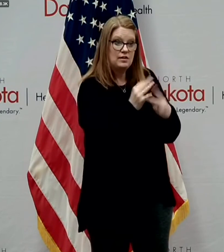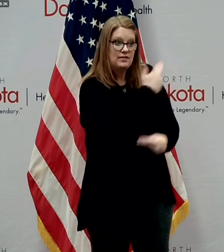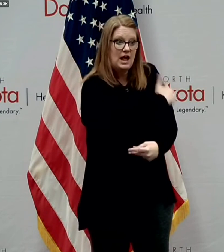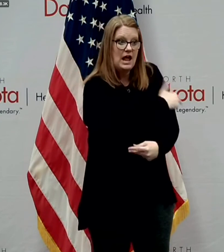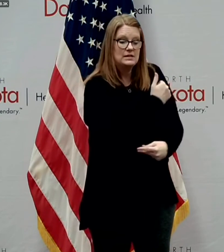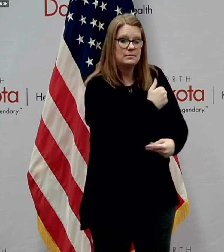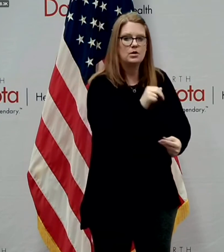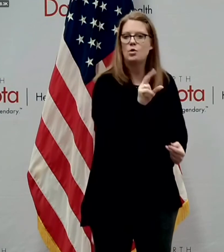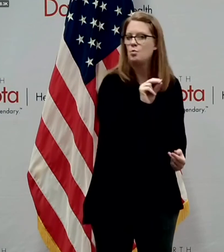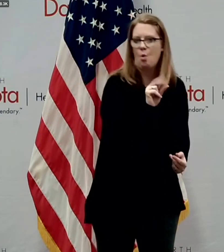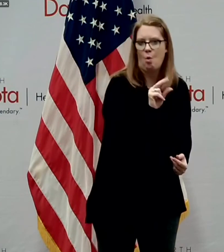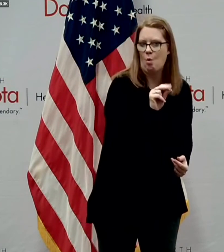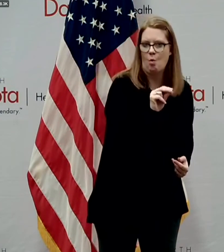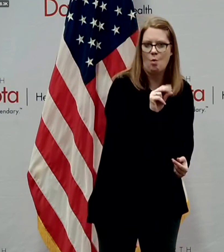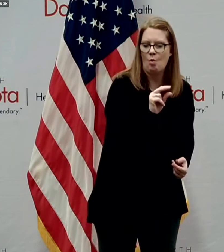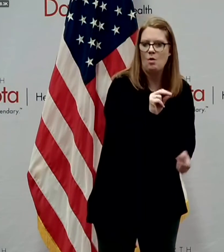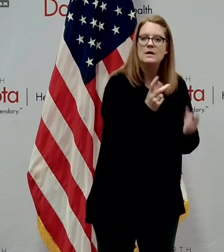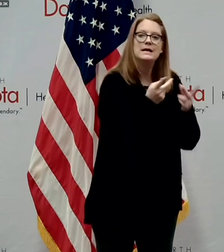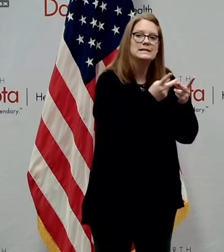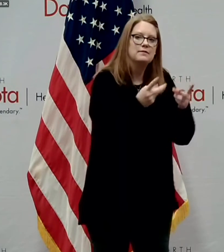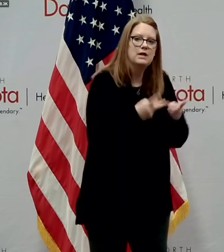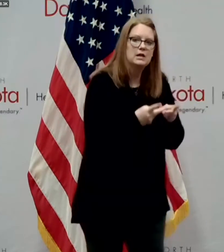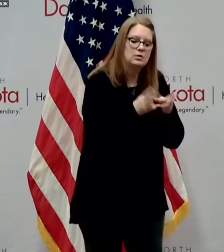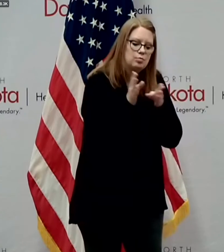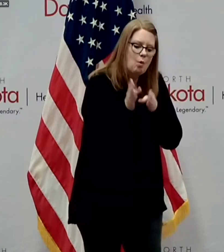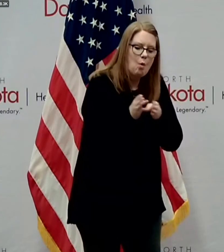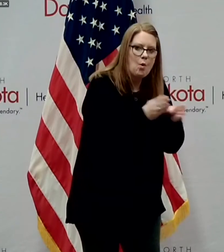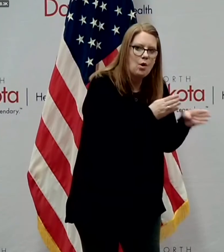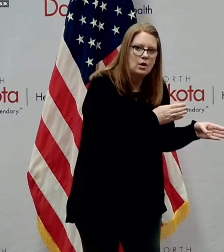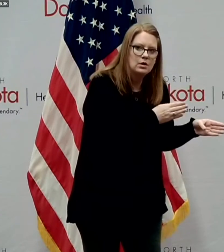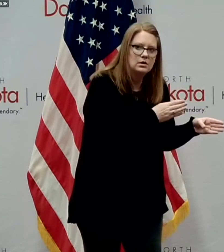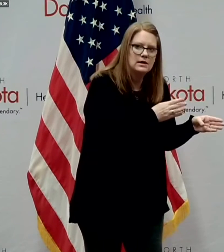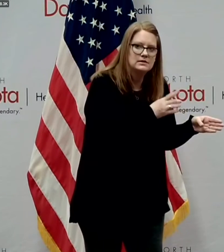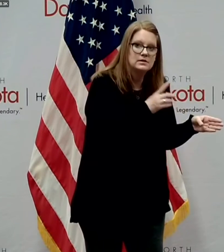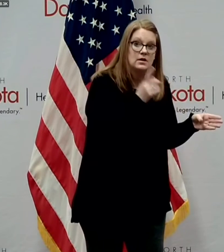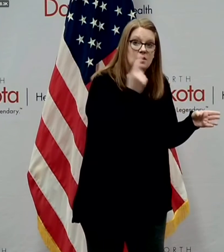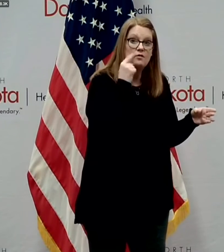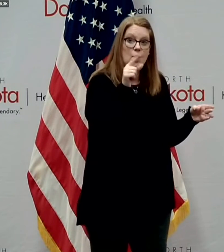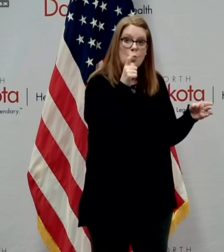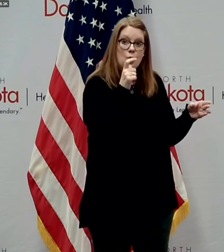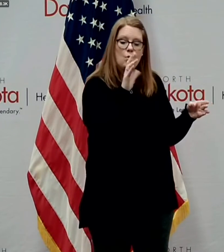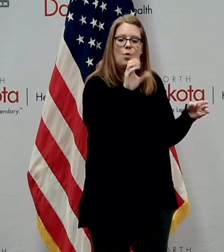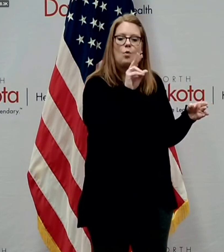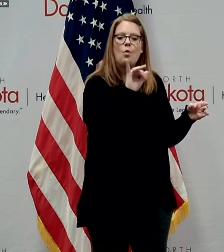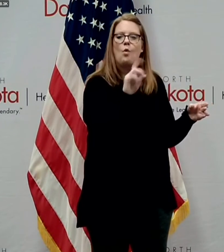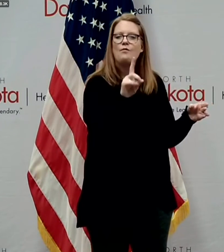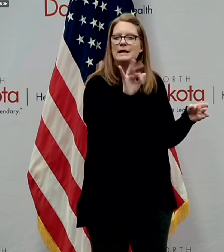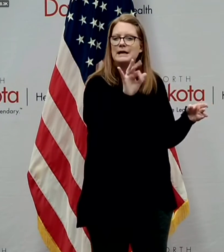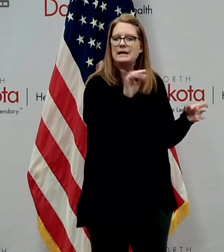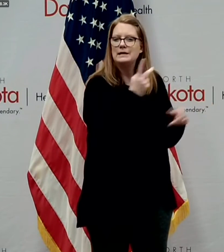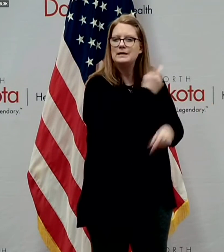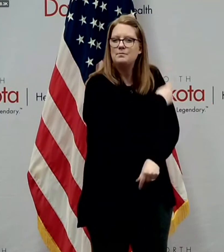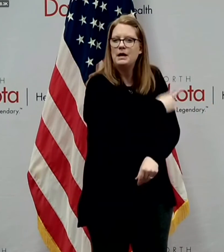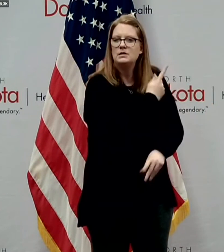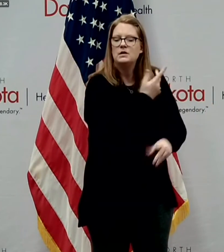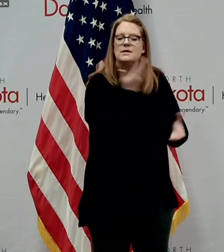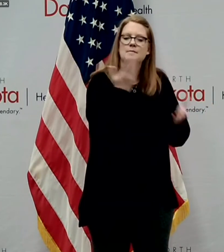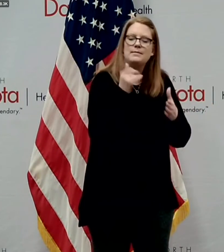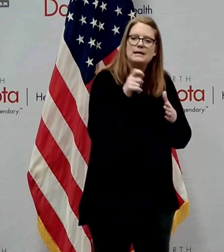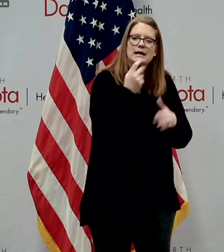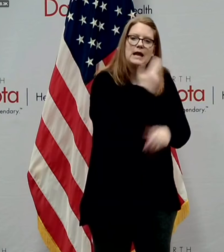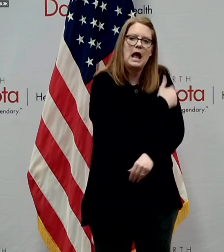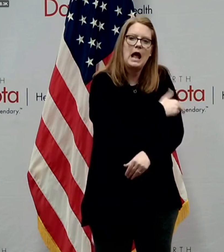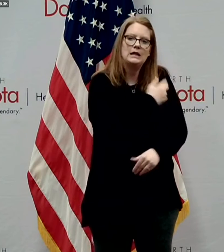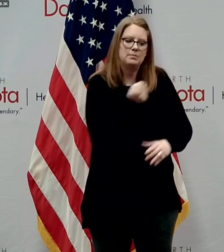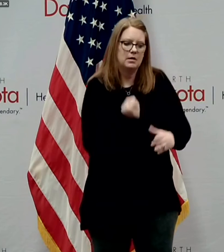is a facility that is organized only to handle COVID-19 patients who may need hospital admission when it's